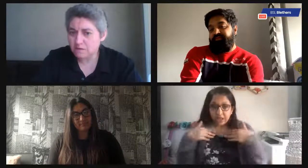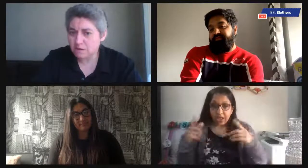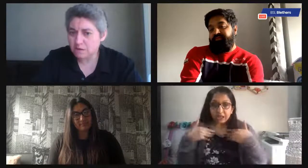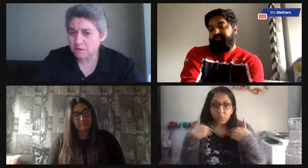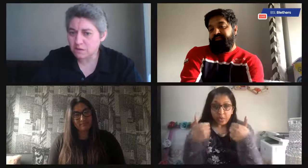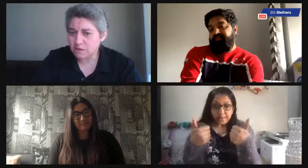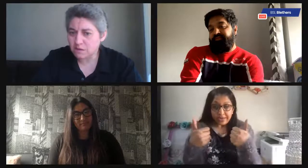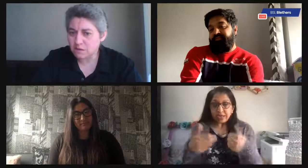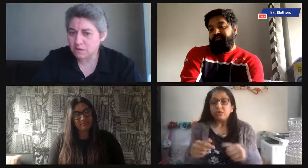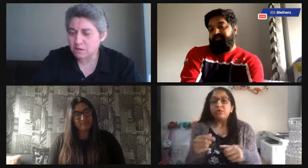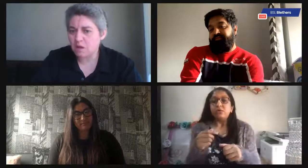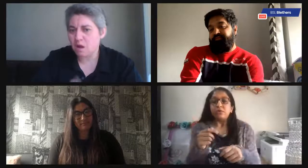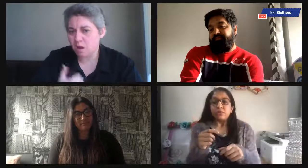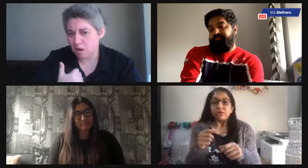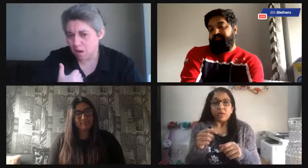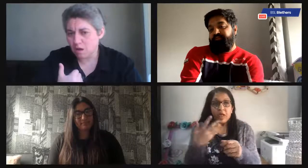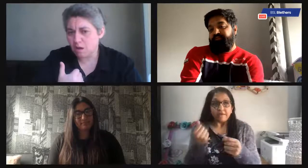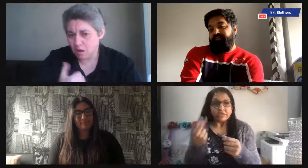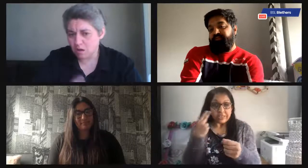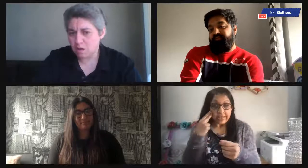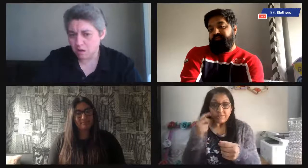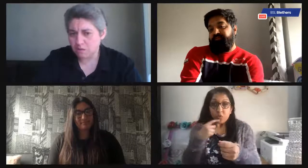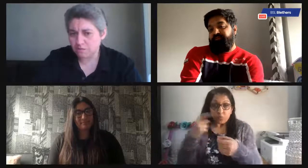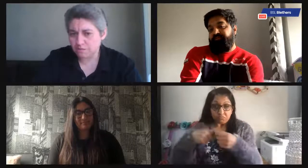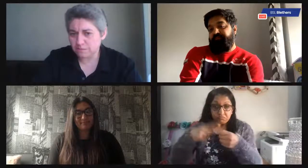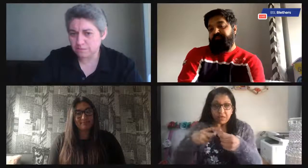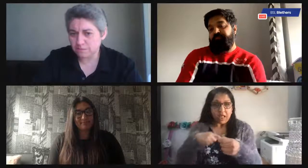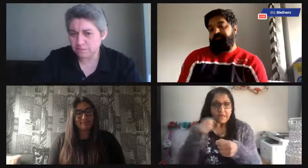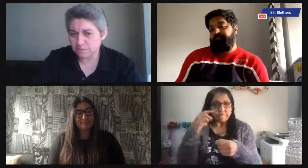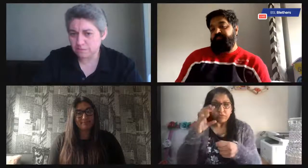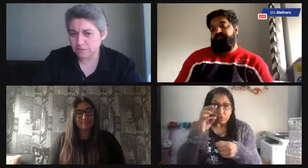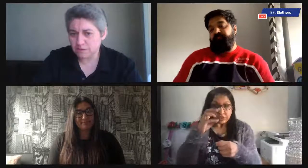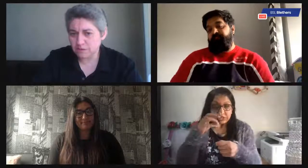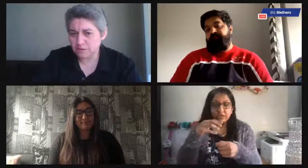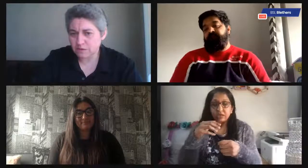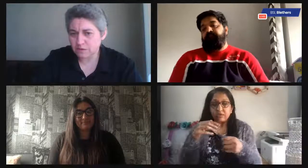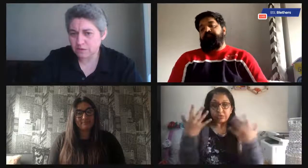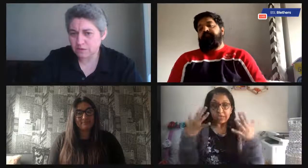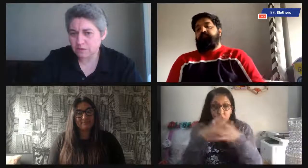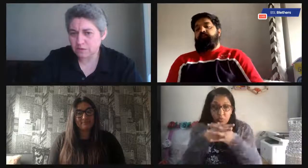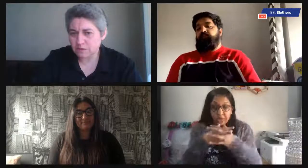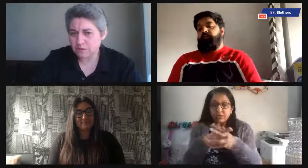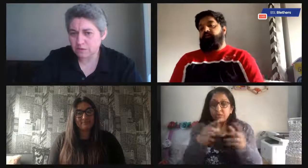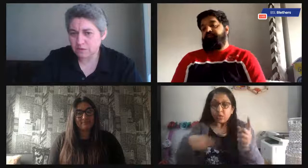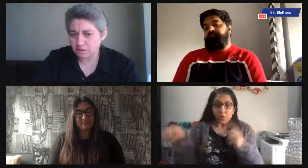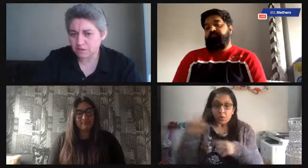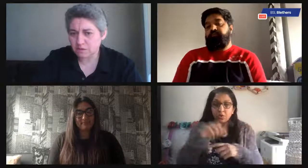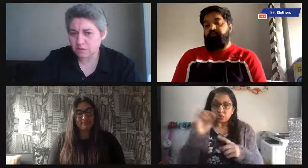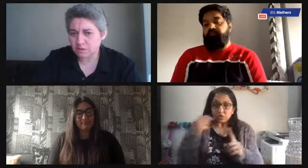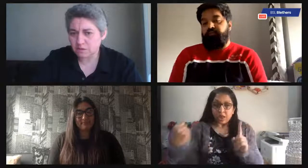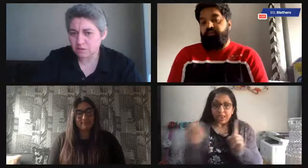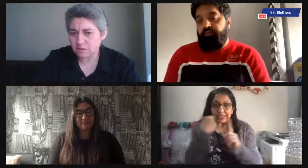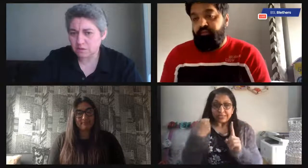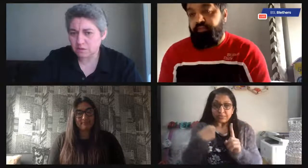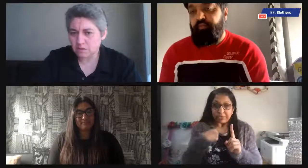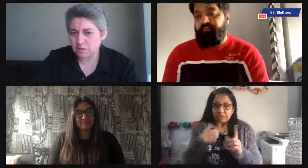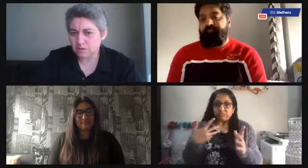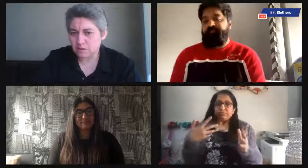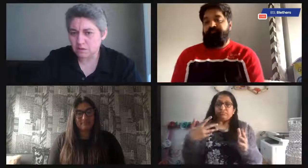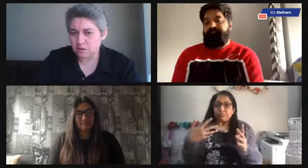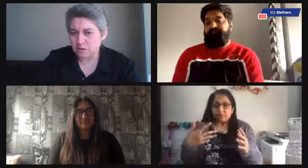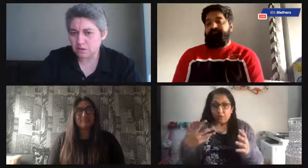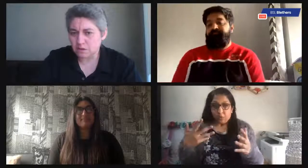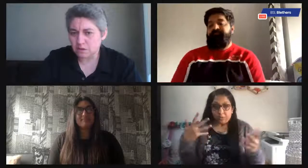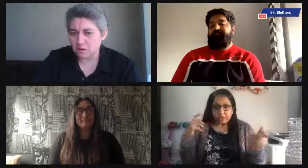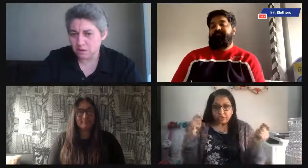Butterfly project, and that's for mental health and well-being. We have deaf people of there, and that's on a Thursday, and it's for 10